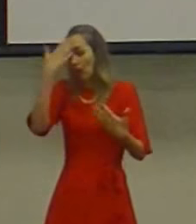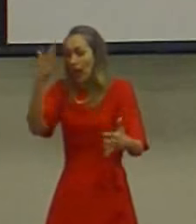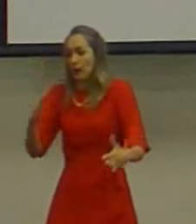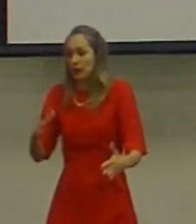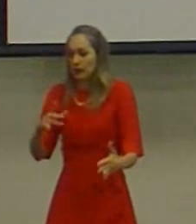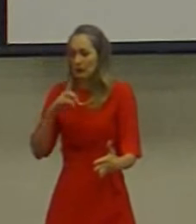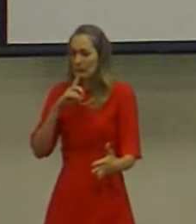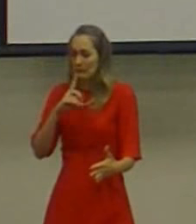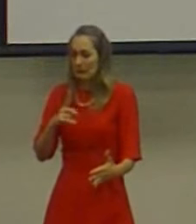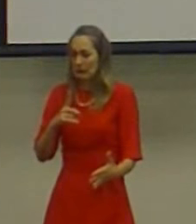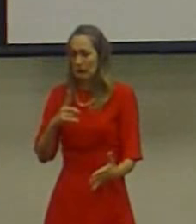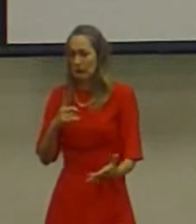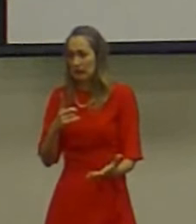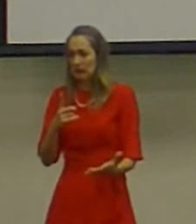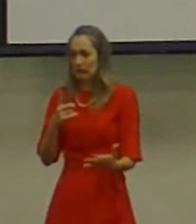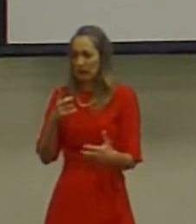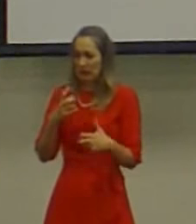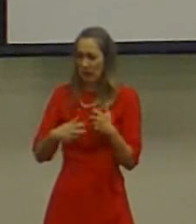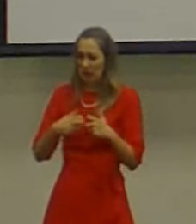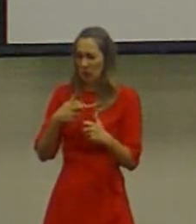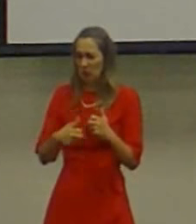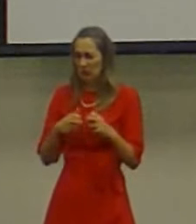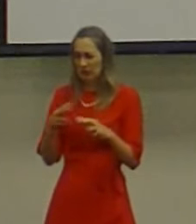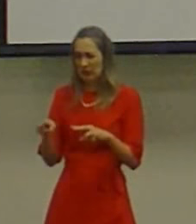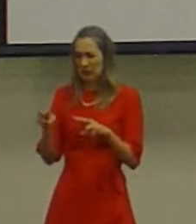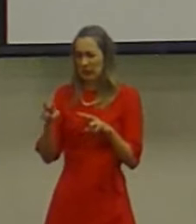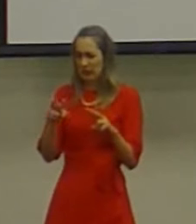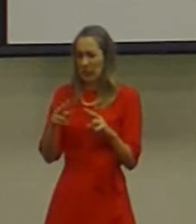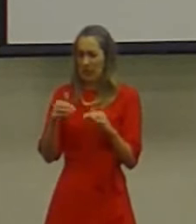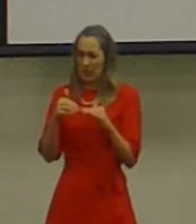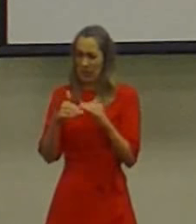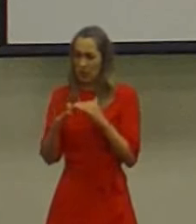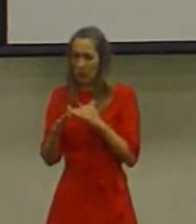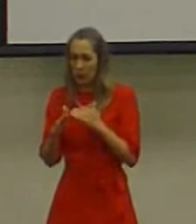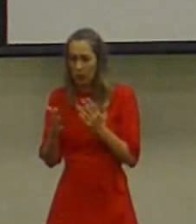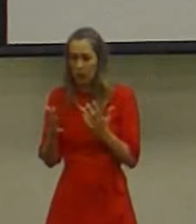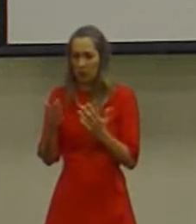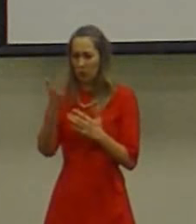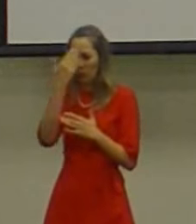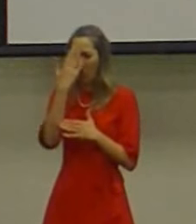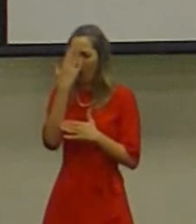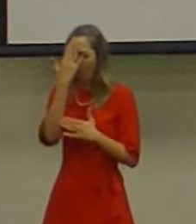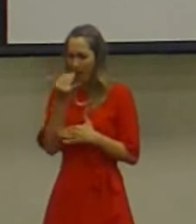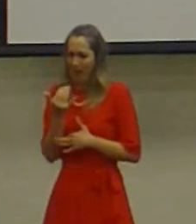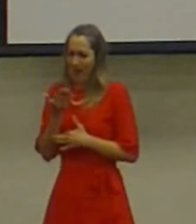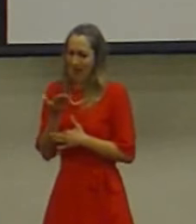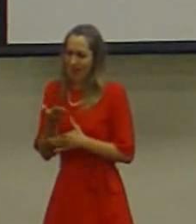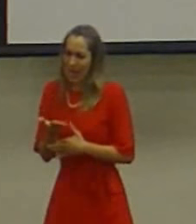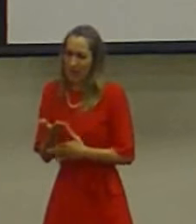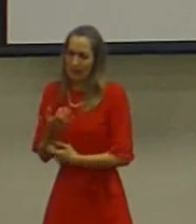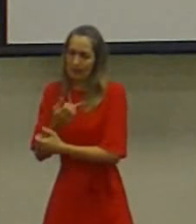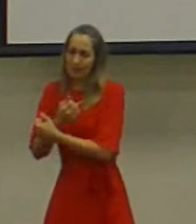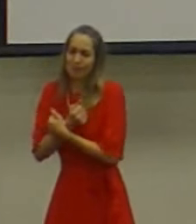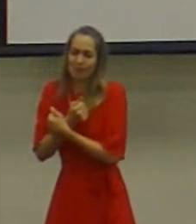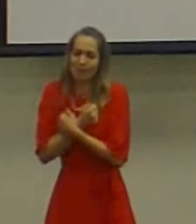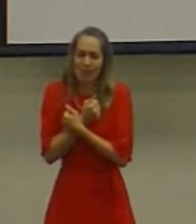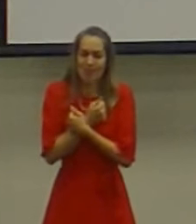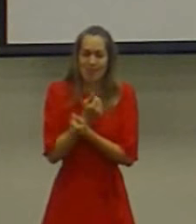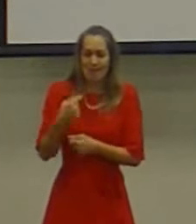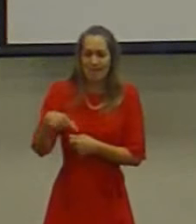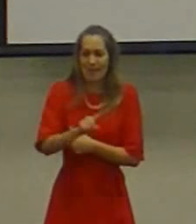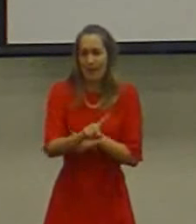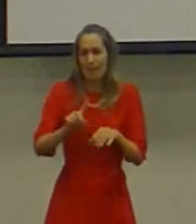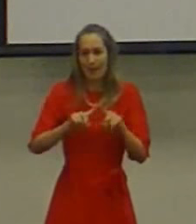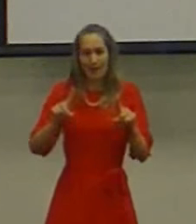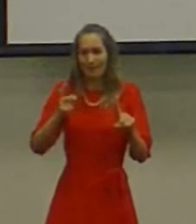really hard pill to swallow, because you walk in there, and you know why you're there. We knew why we were there. It was to love on these kids, but you don't